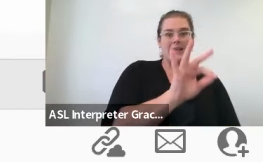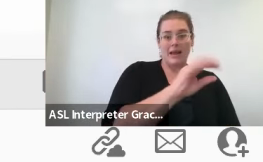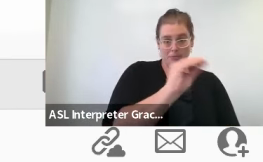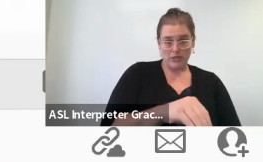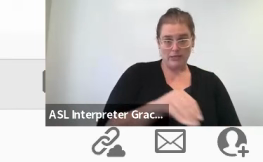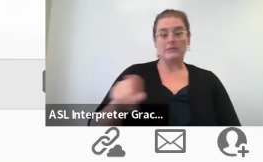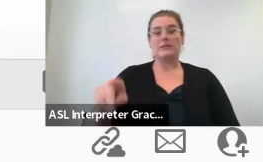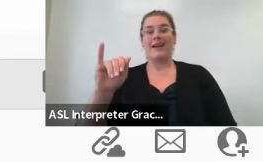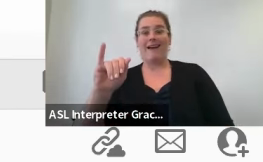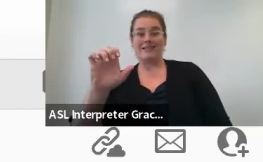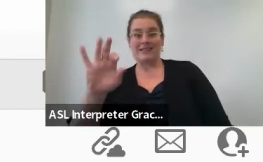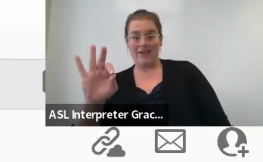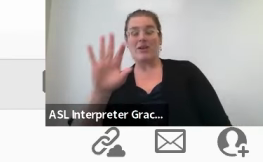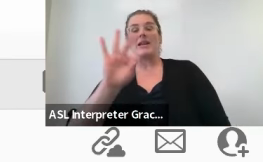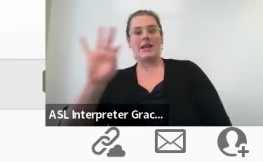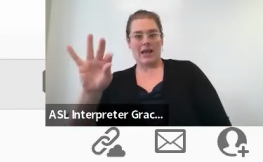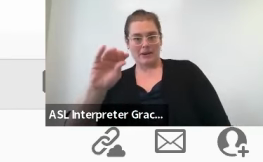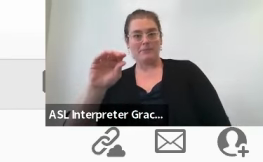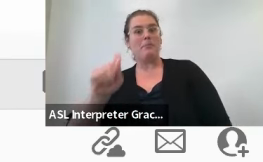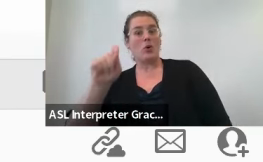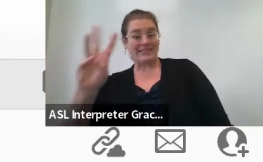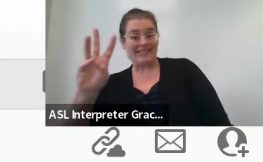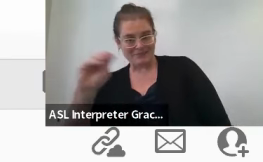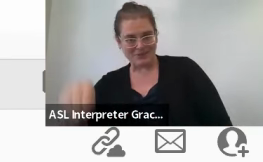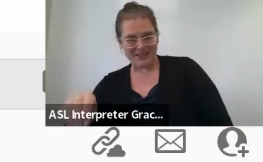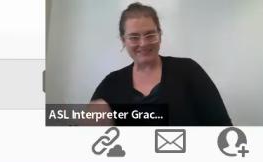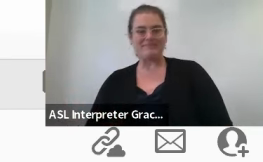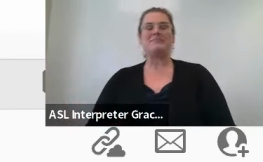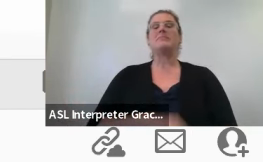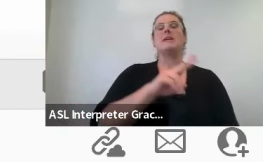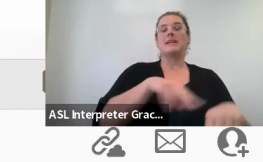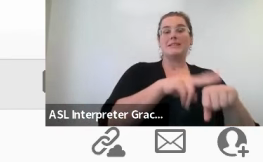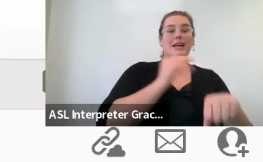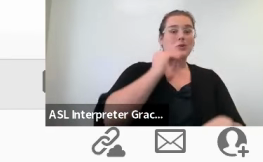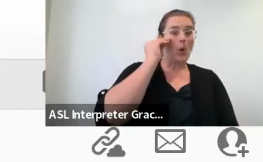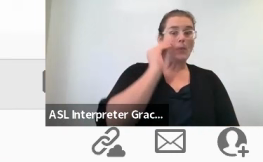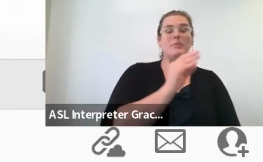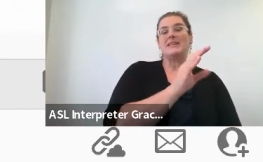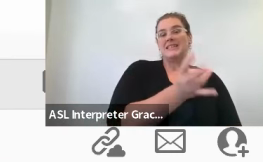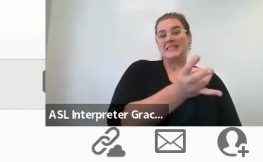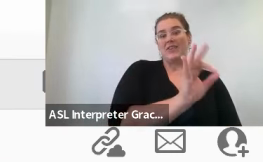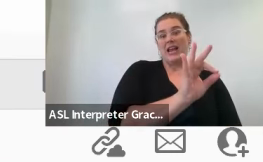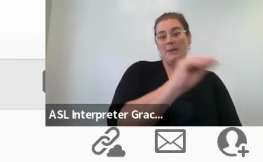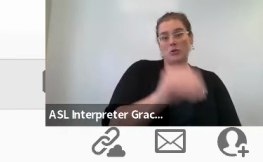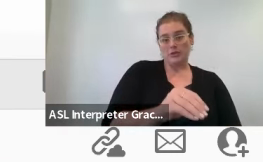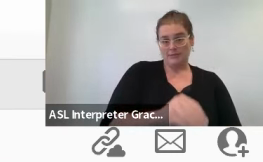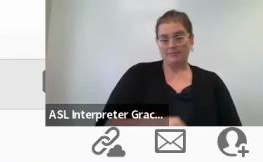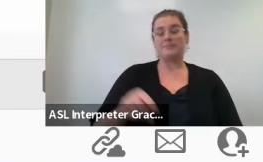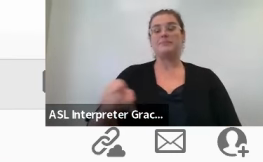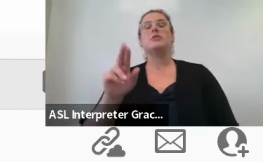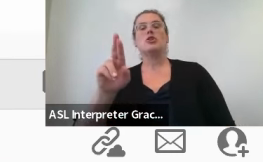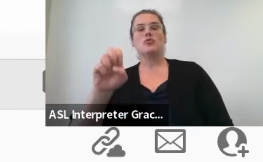In ICFs, 99.6%. In natural homes, it's at 79%.